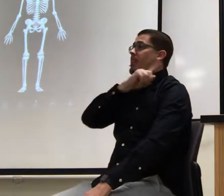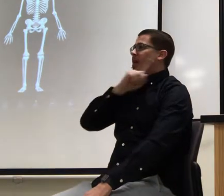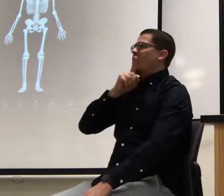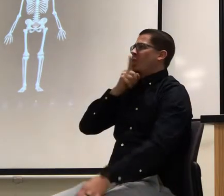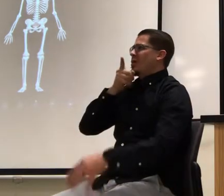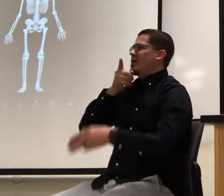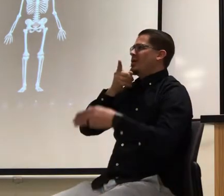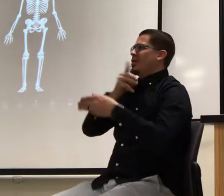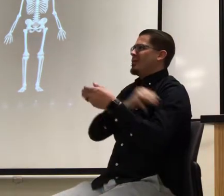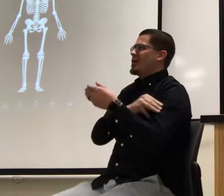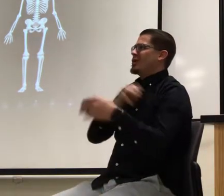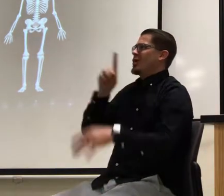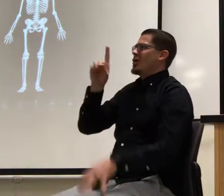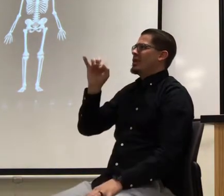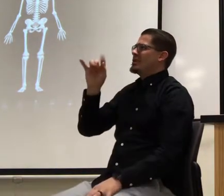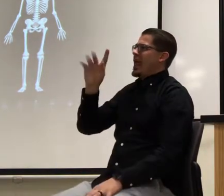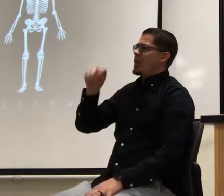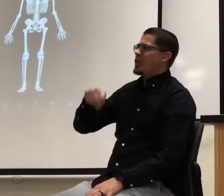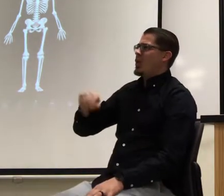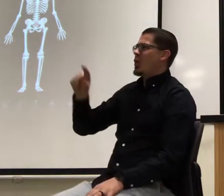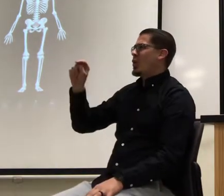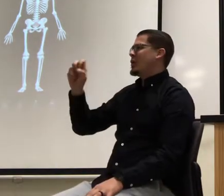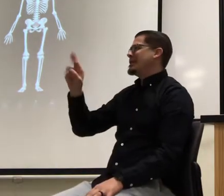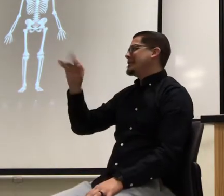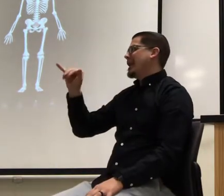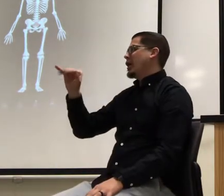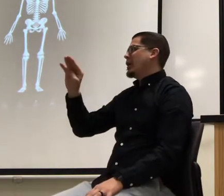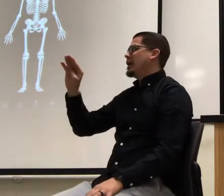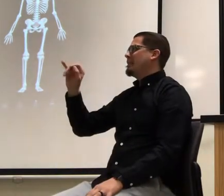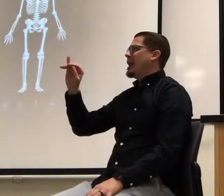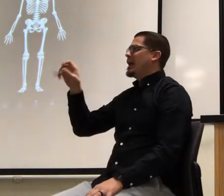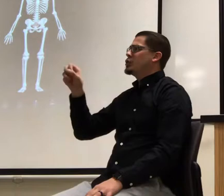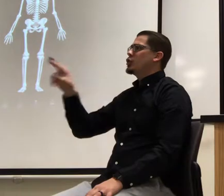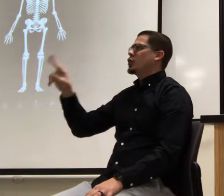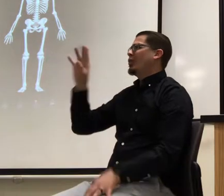muscle, deltoid, and that's Terry's major. We'll get to him. But the point is,